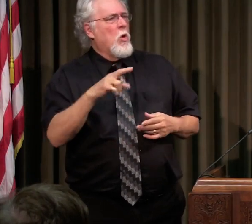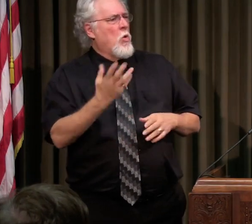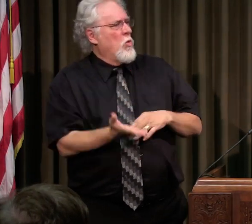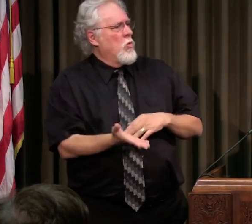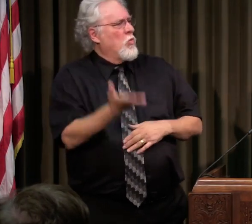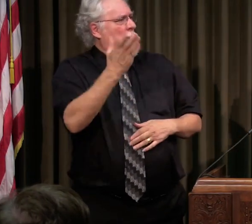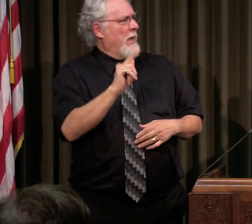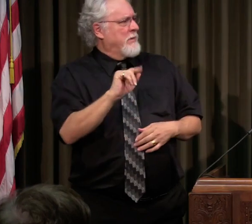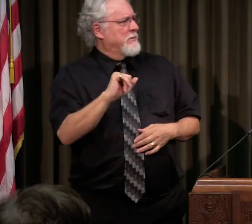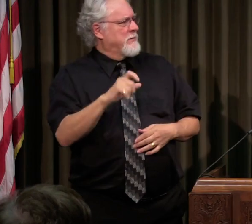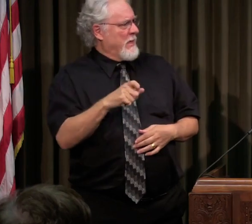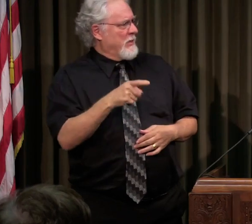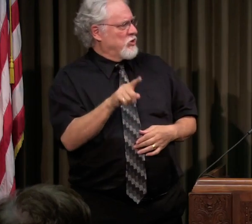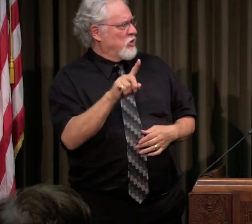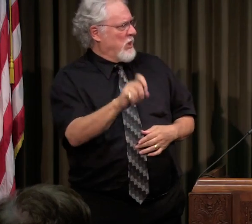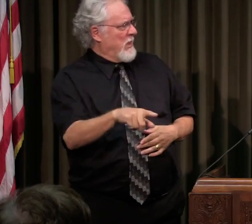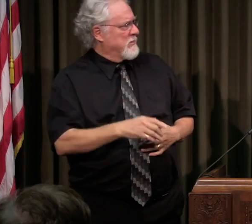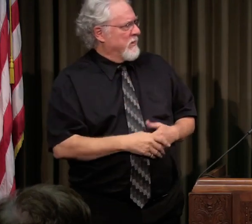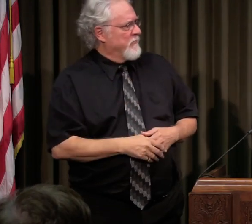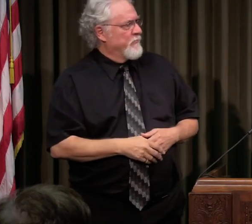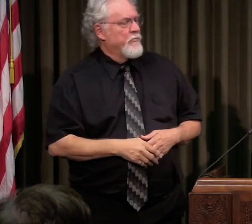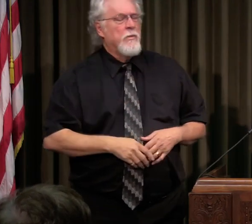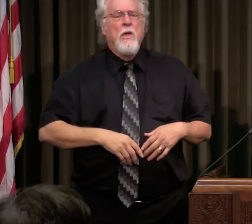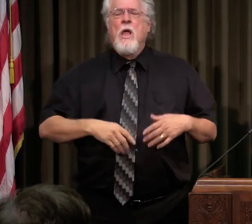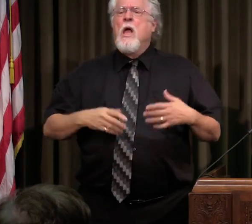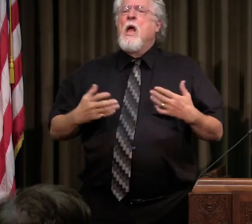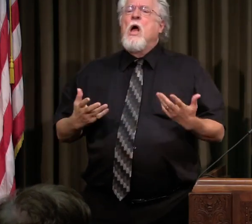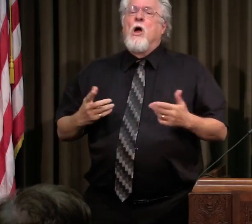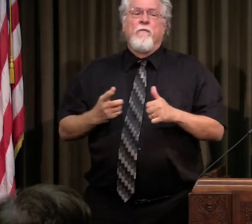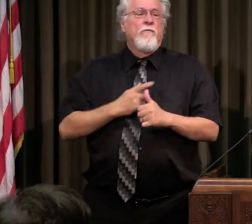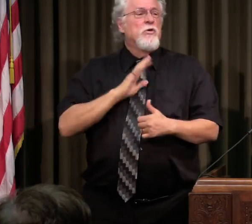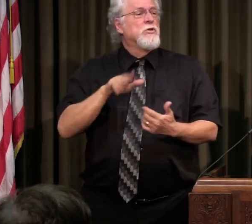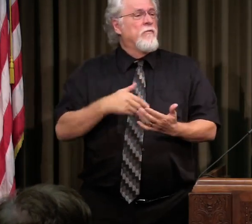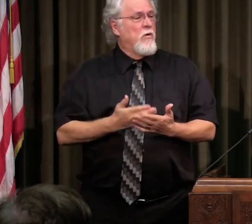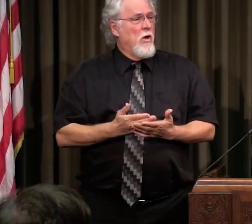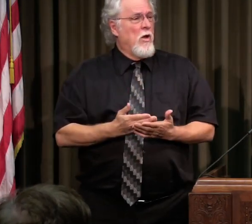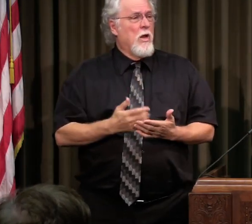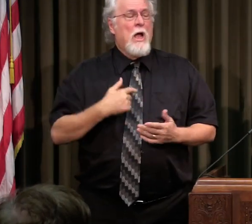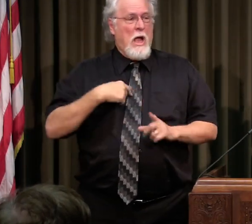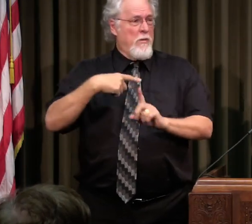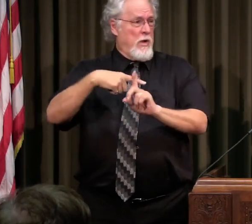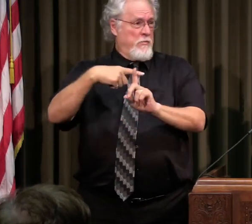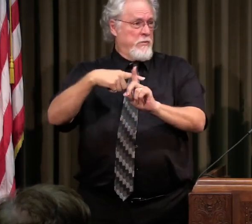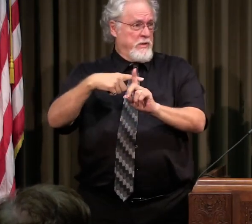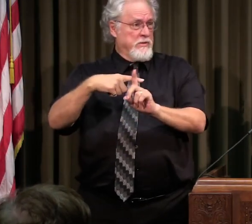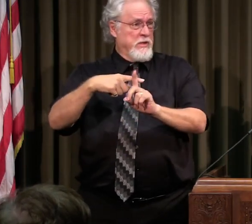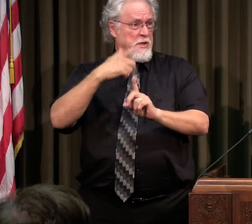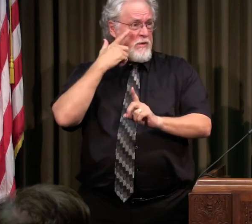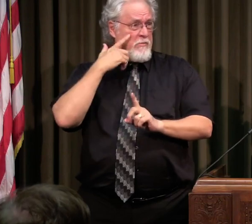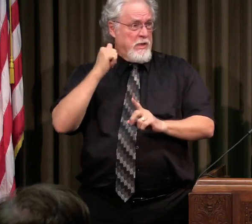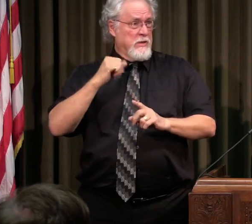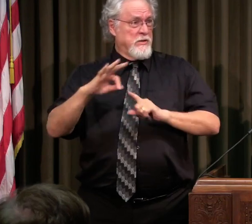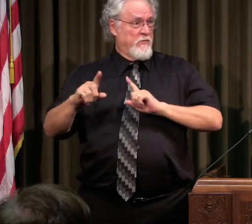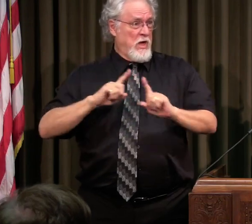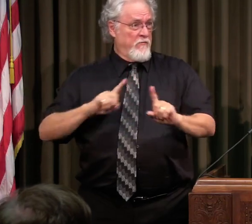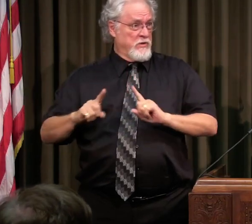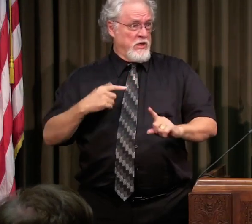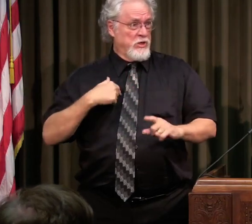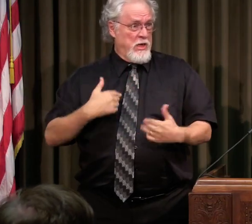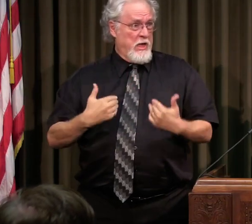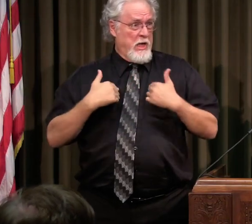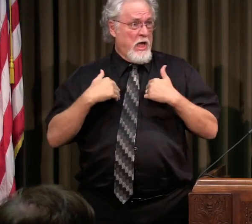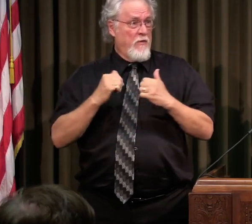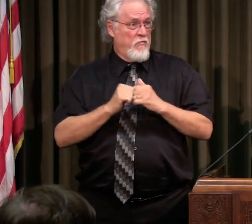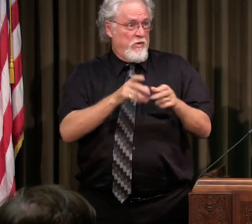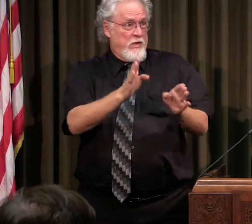the taxes that you're asking them to raise? Well, first of all, I'm optimistic based on conversations that I'm having